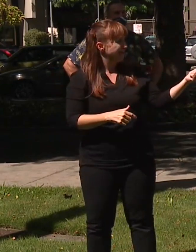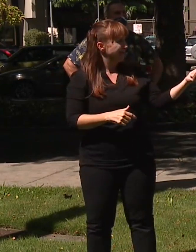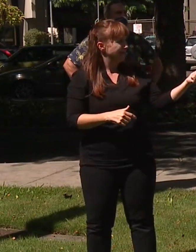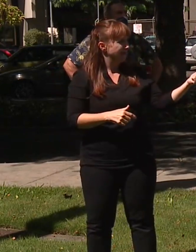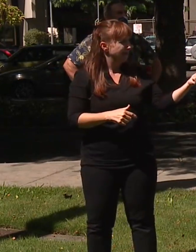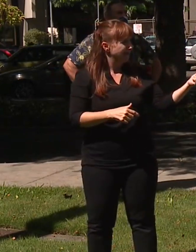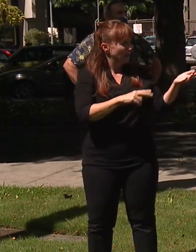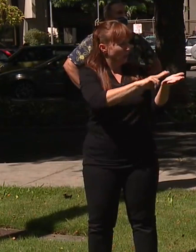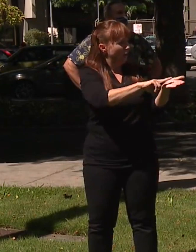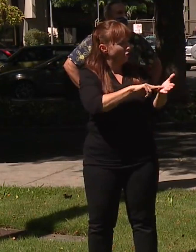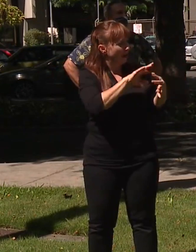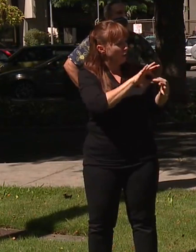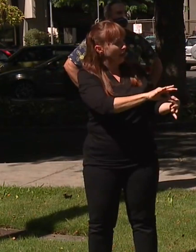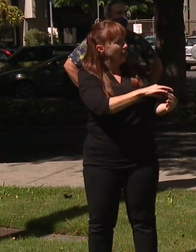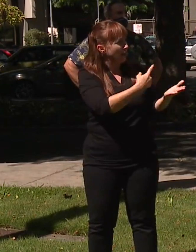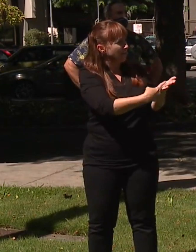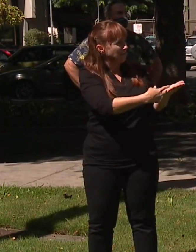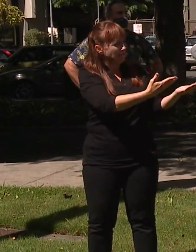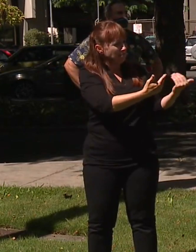contracts and how we're going to pay for it.